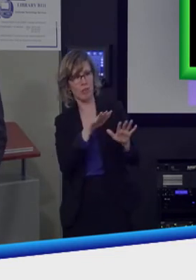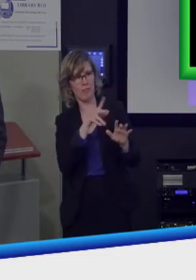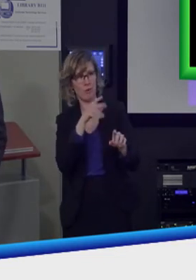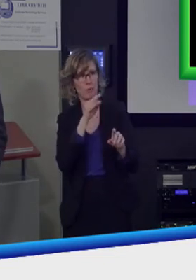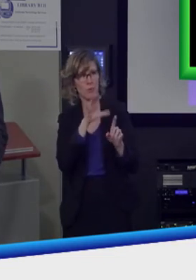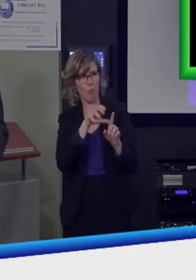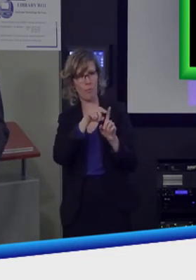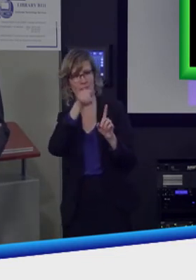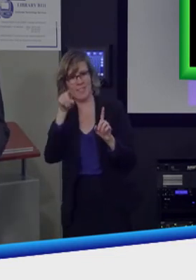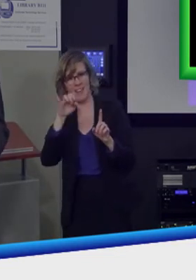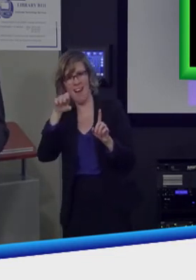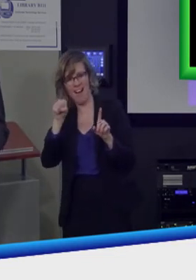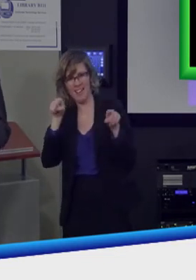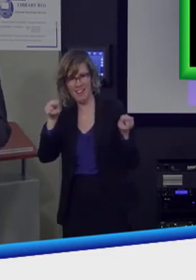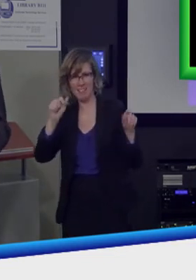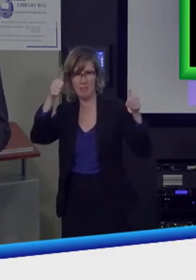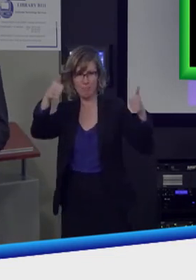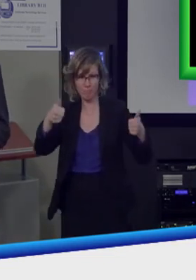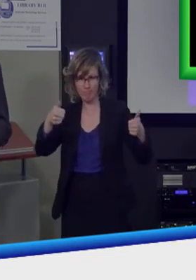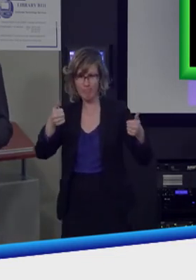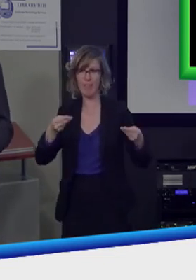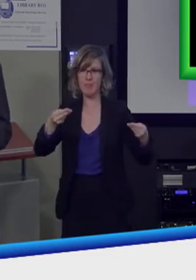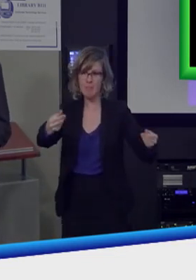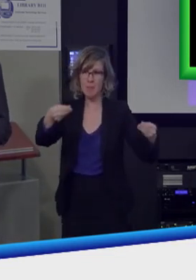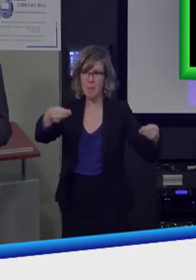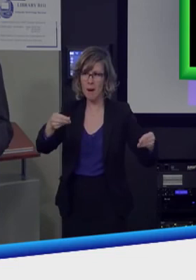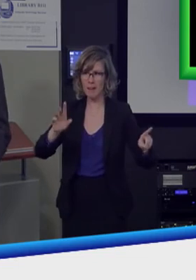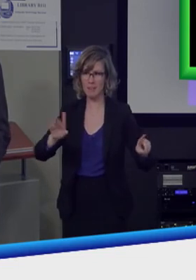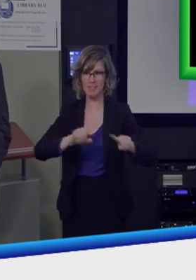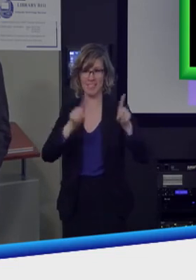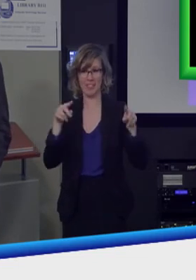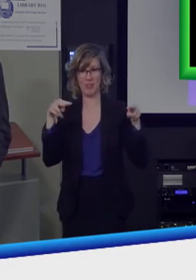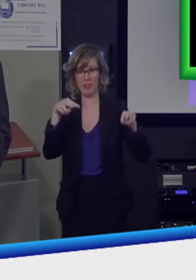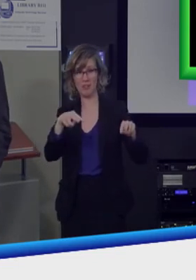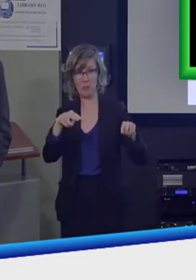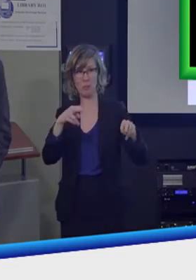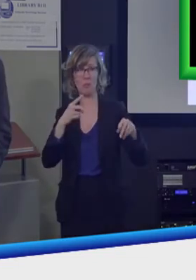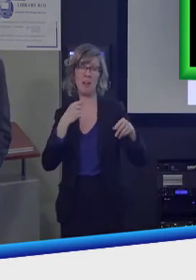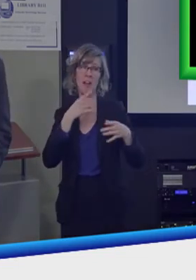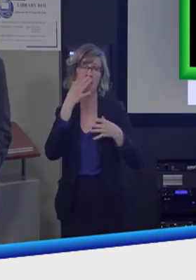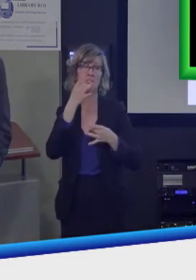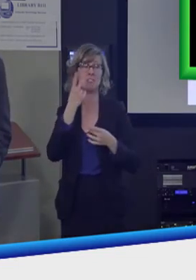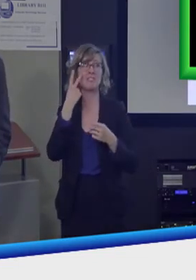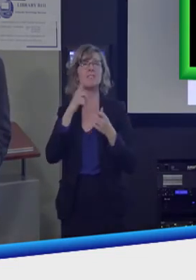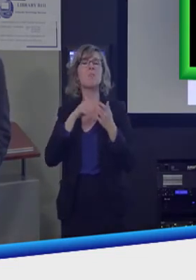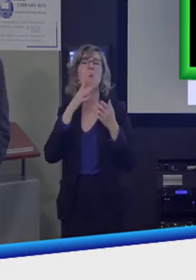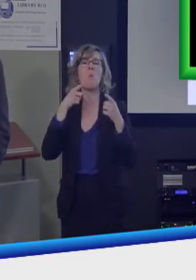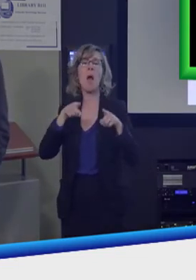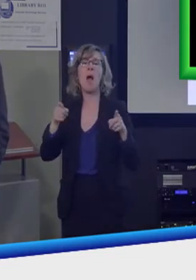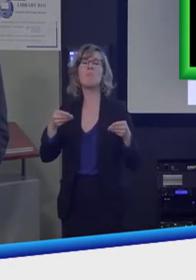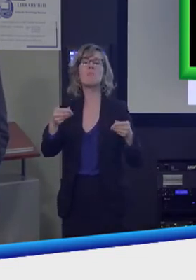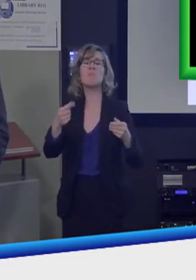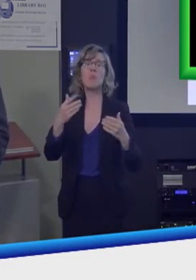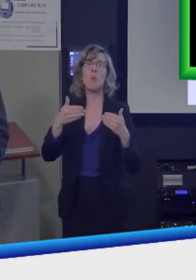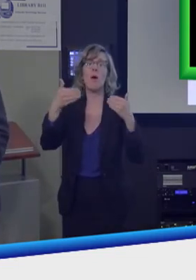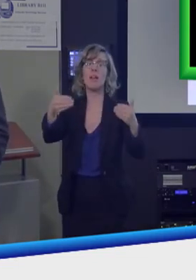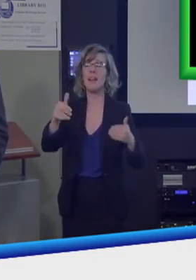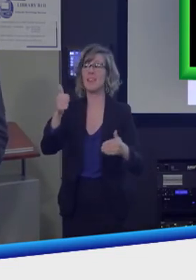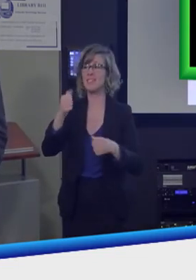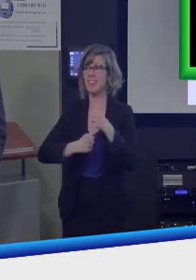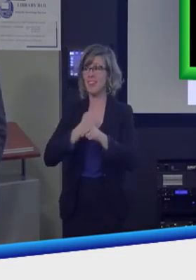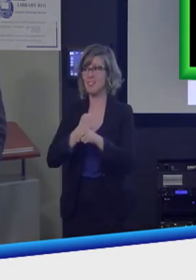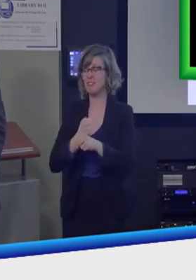years. It'd be interesting to see what happens in the next 10 years. Okay, educational